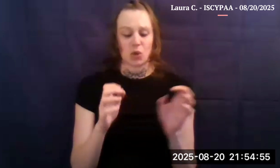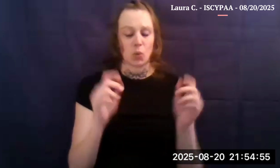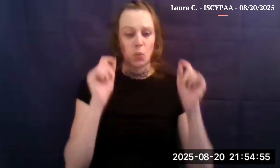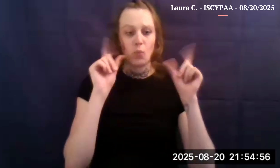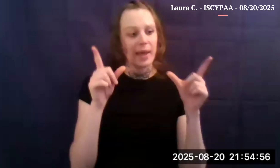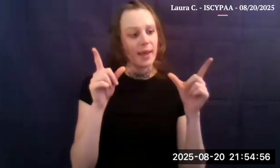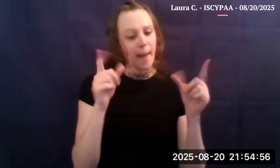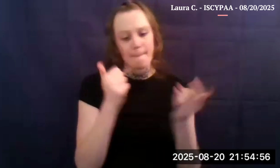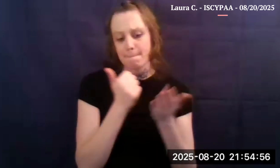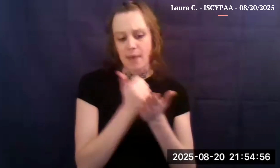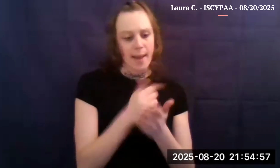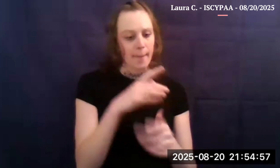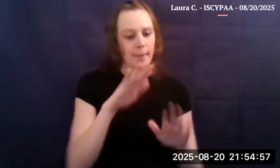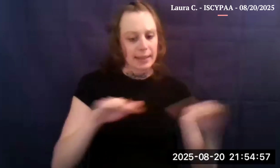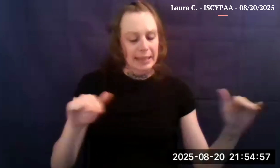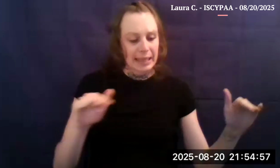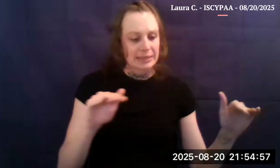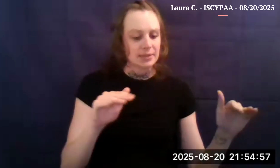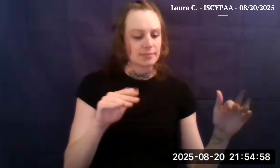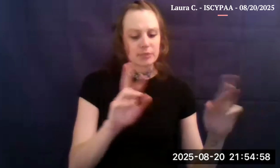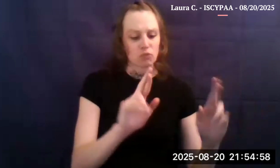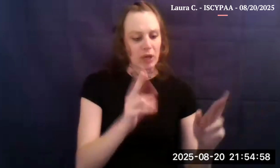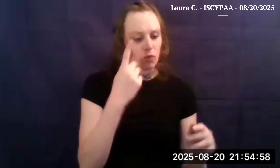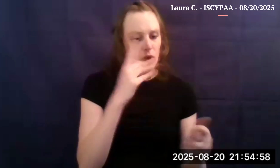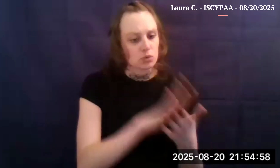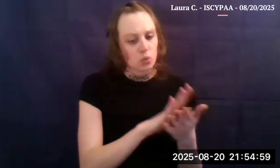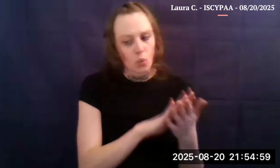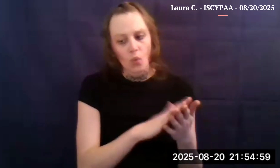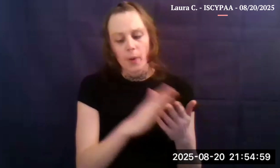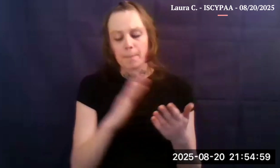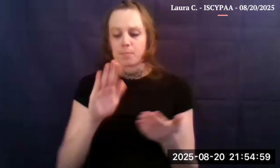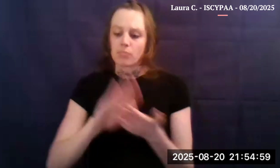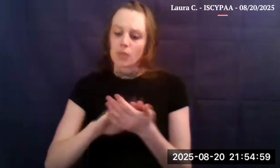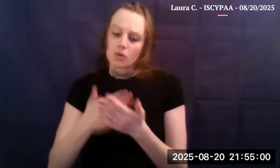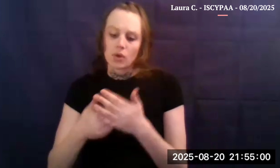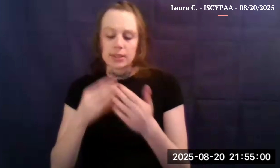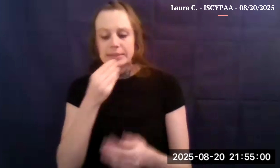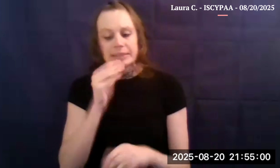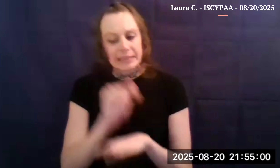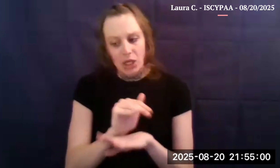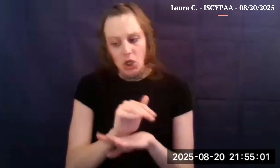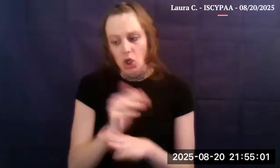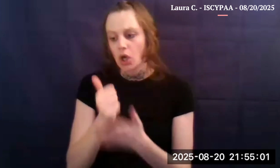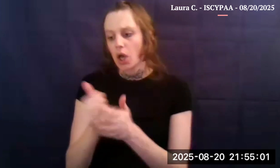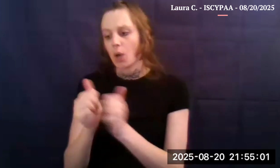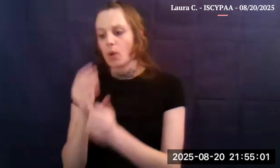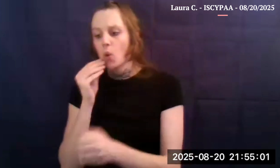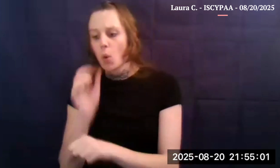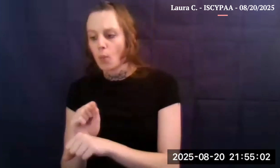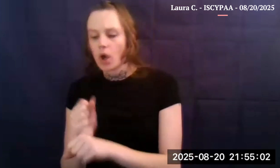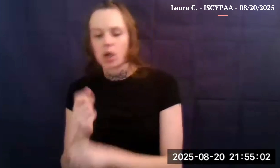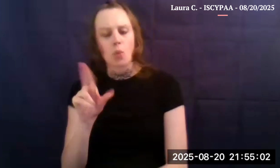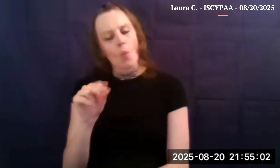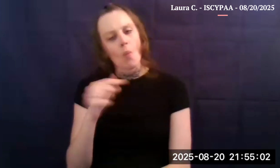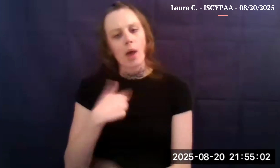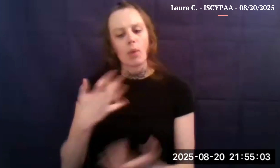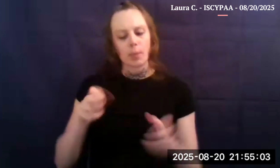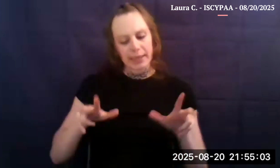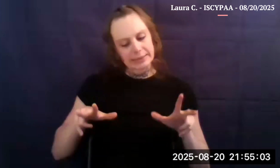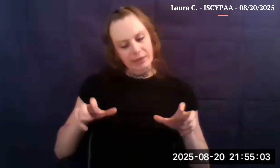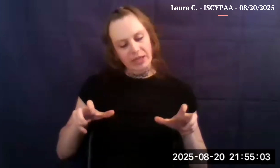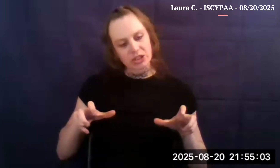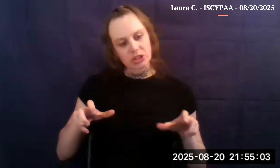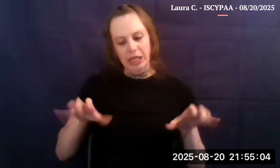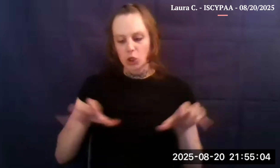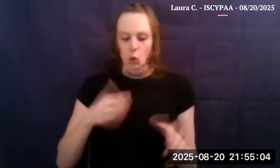for school. I didn't want to have to put dinner on the table. I didn't want to have to help with homework. I wanted to be selfish and do what I wanted to do when